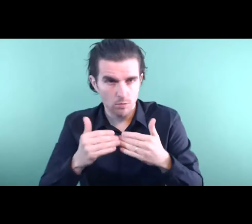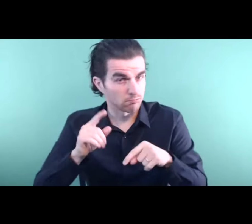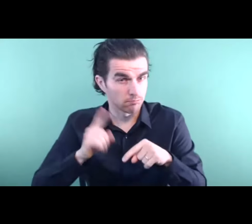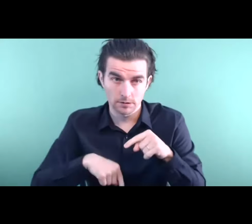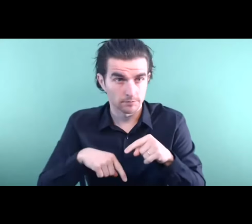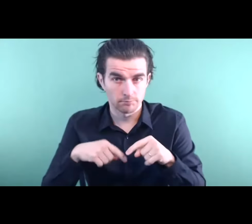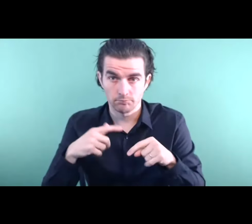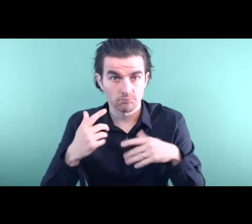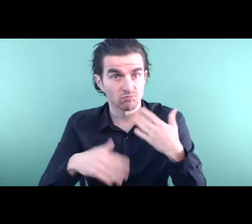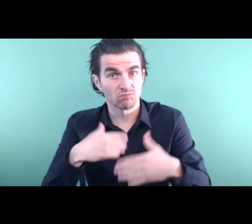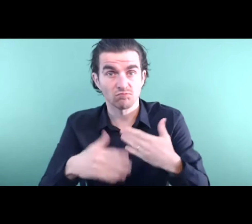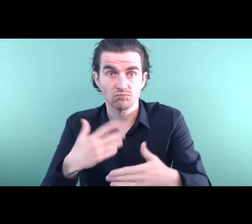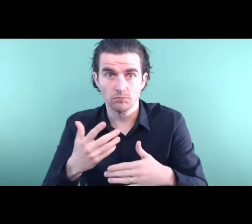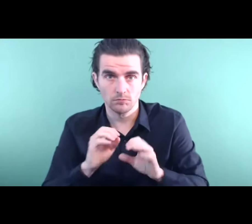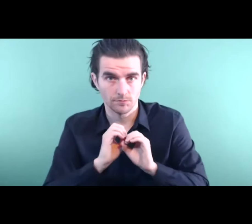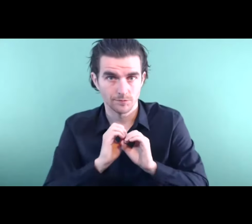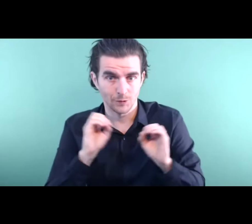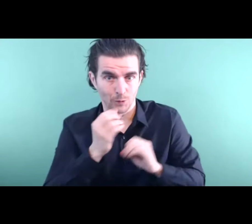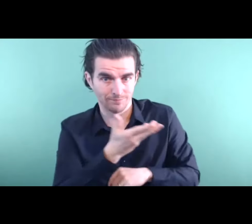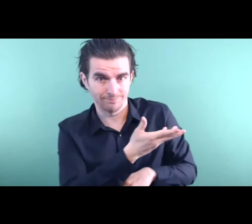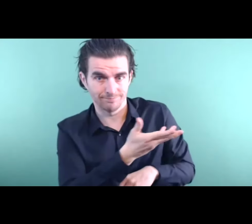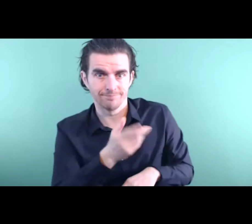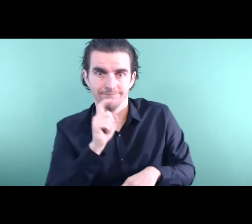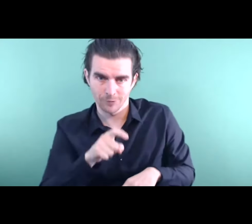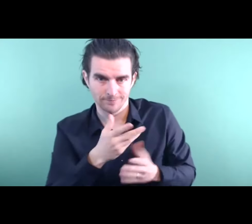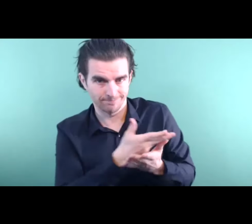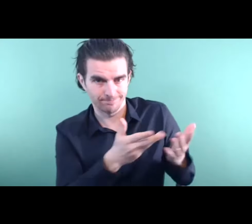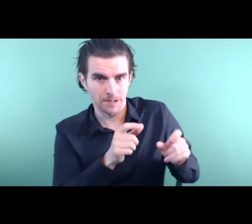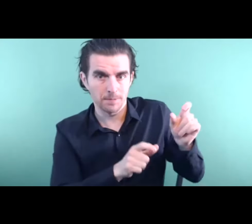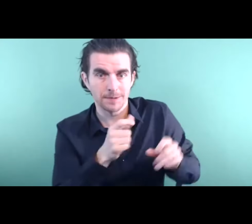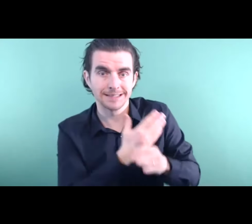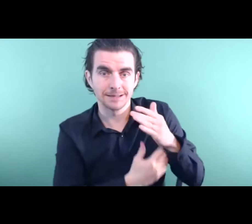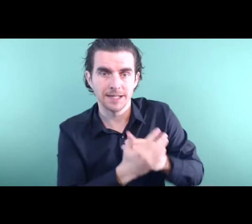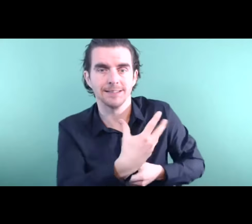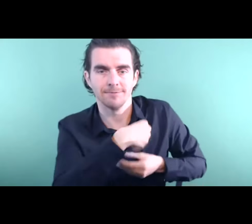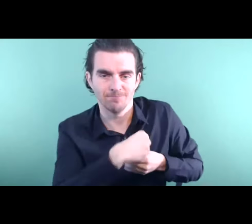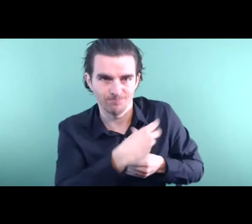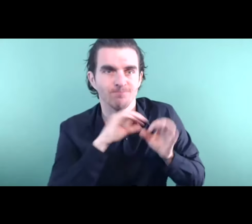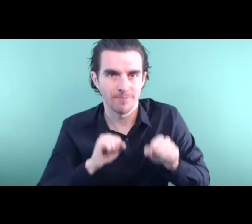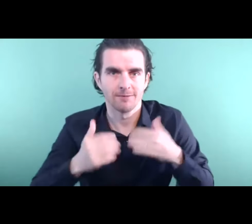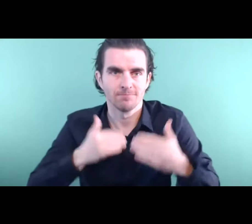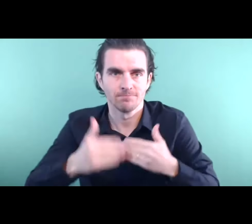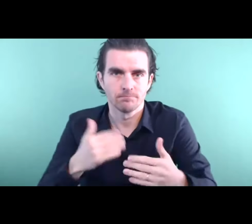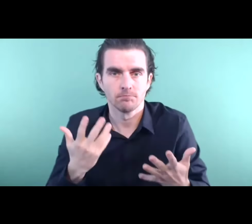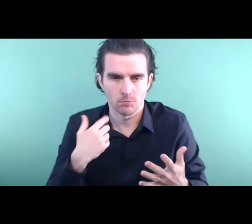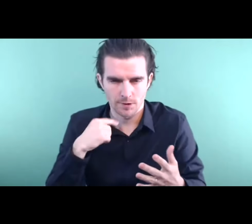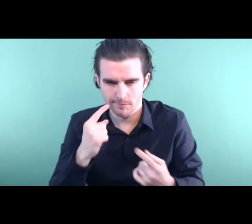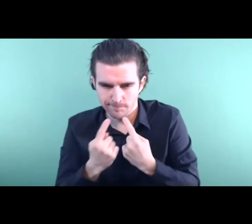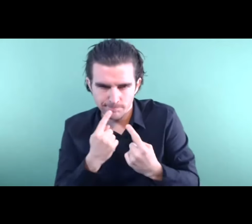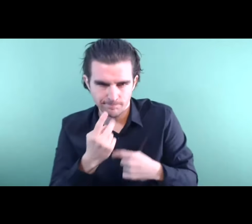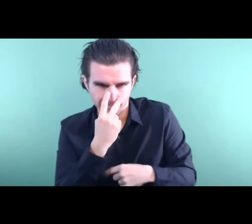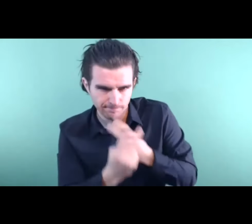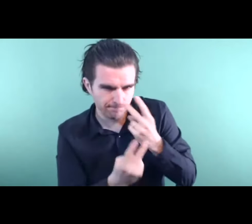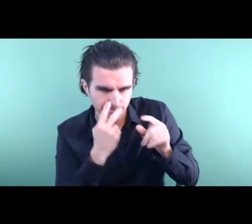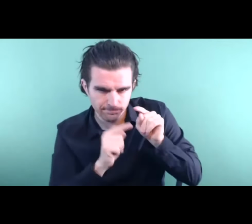are the challenges that we had in interacting with the academy. From my mandate, I had a very positive